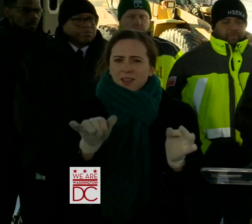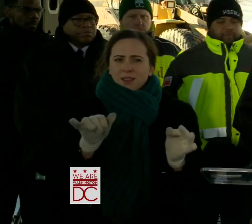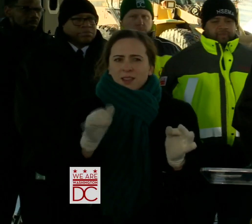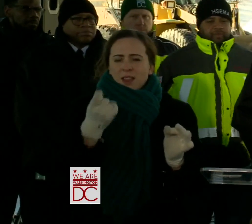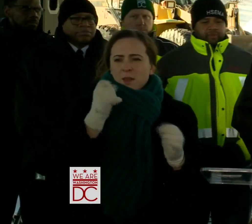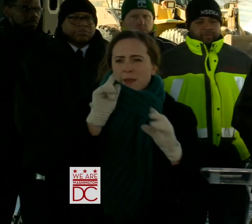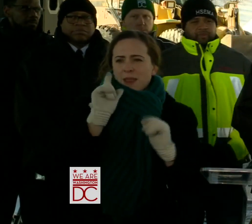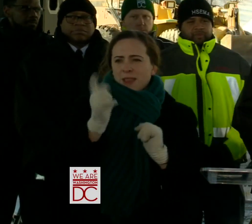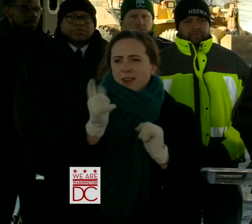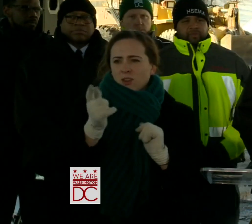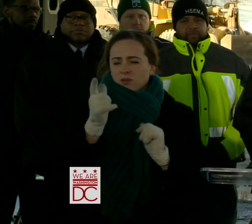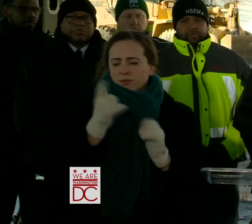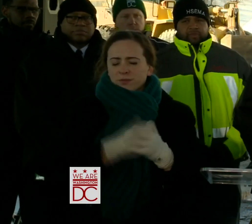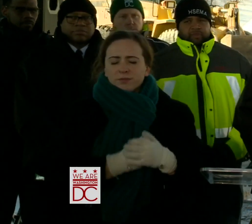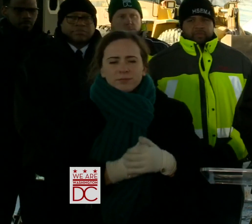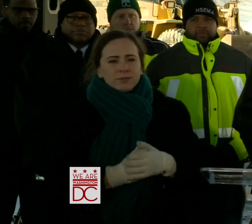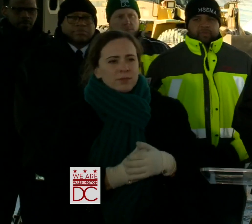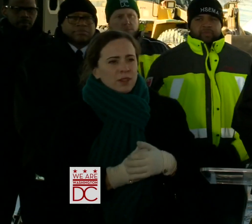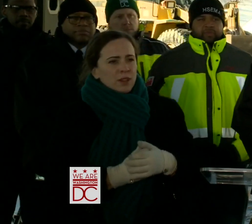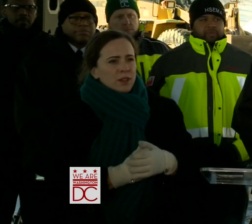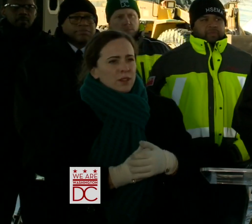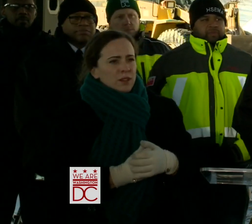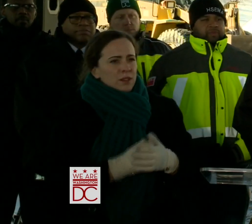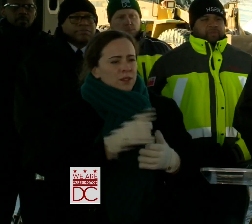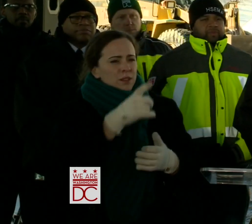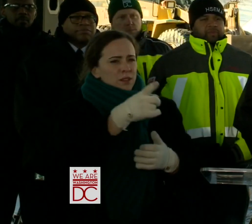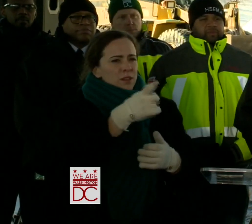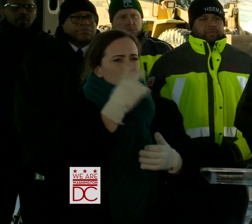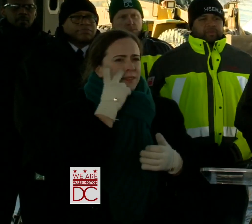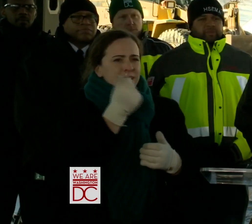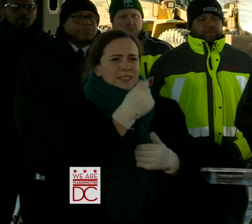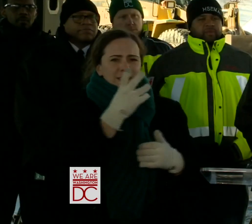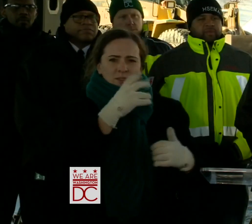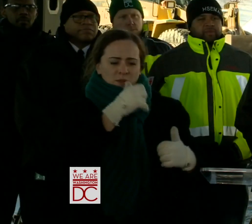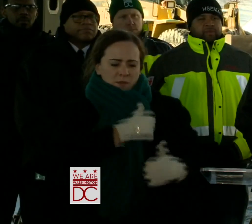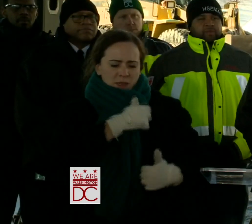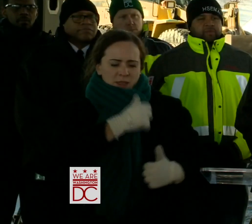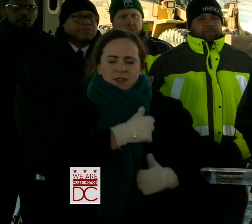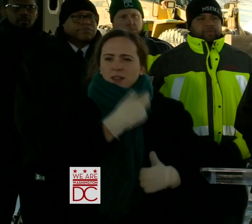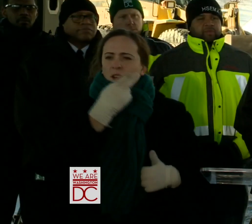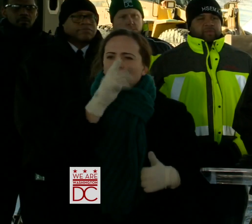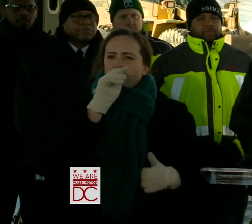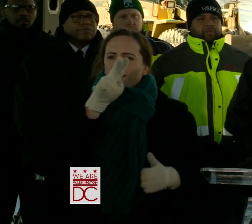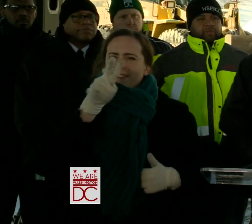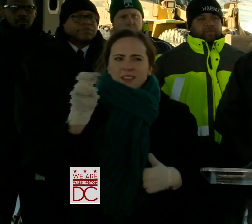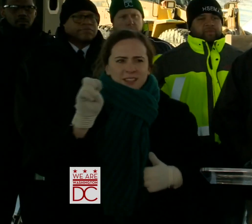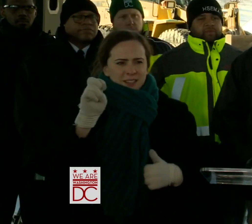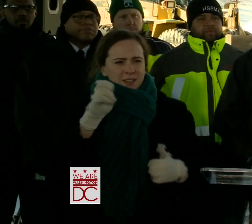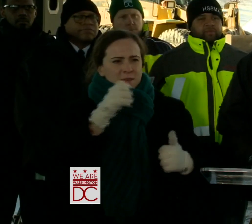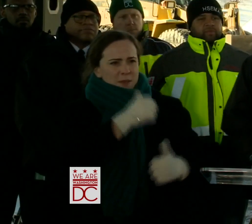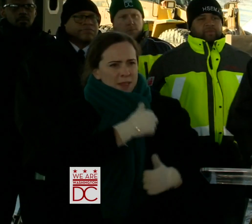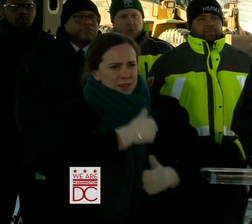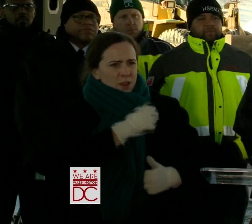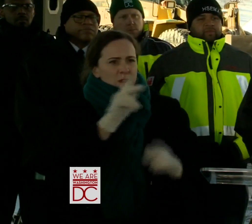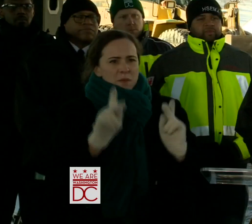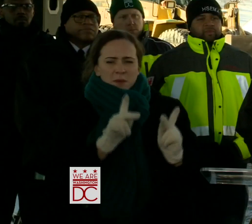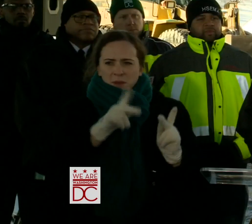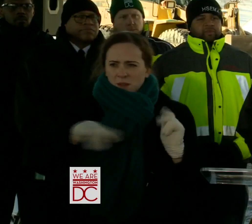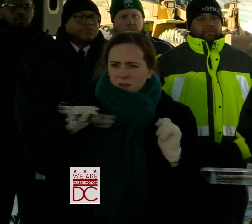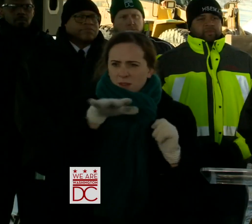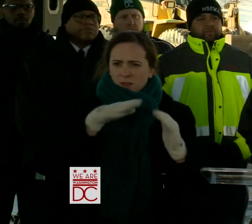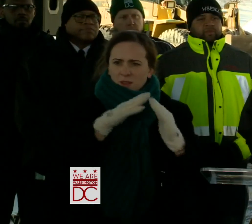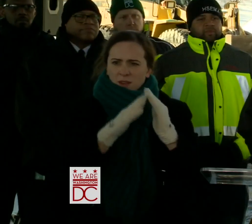a little bit later, Tom. Military vehicles, Humvees, and military military personnel around town.